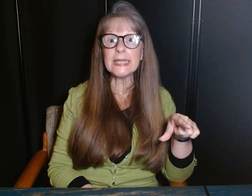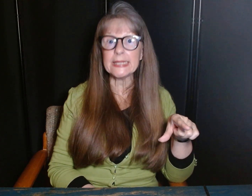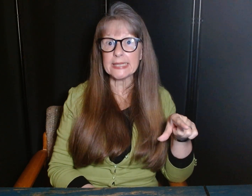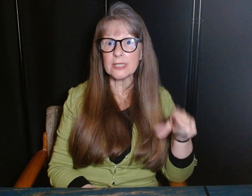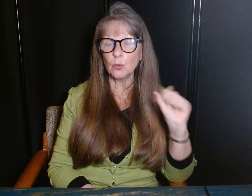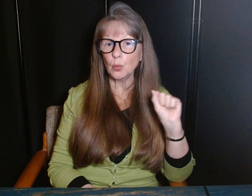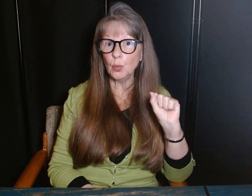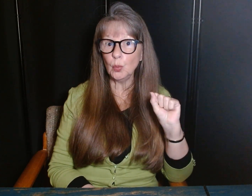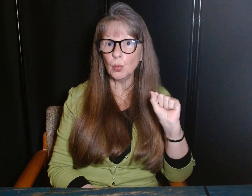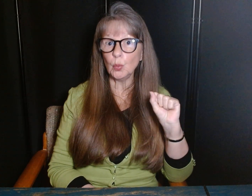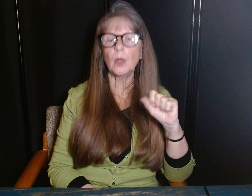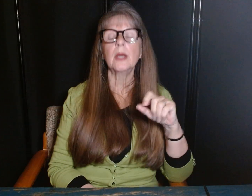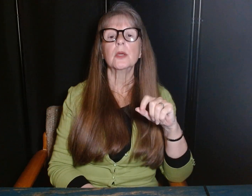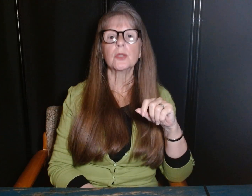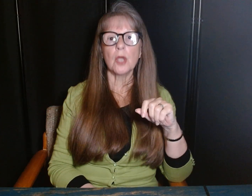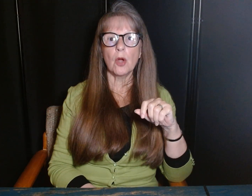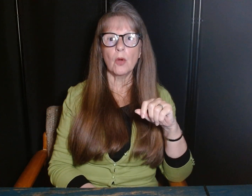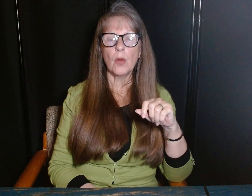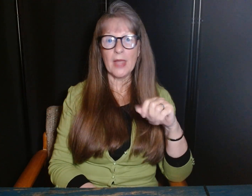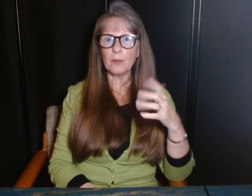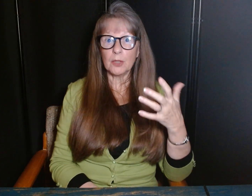Threatened. Ooh. So, and that would go with